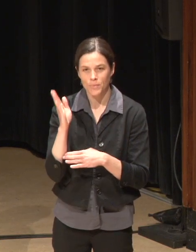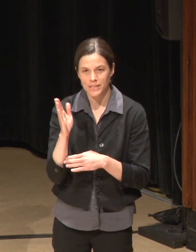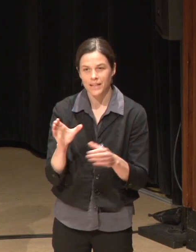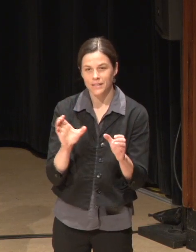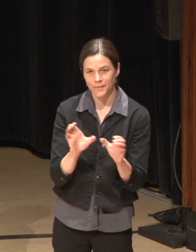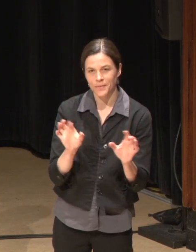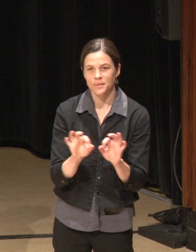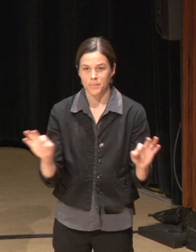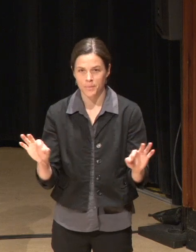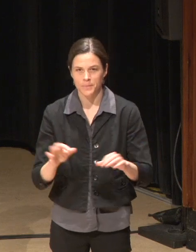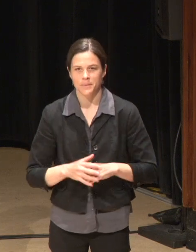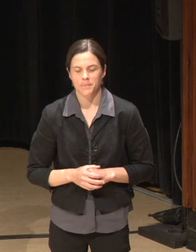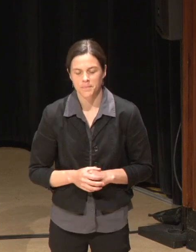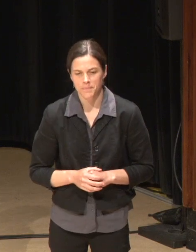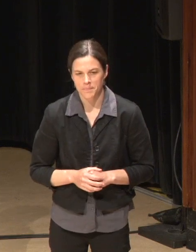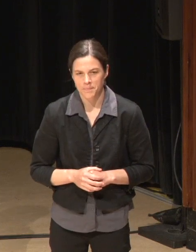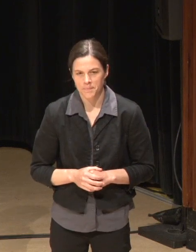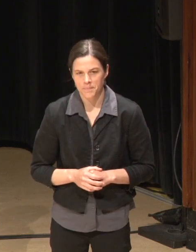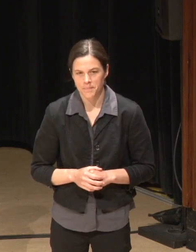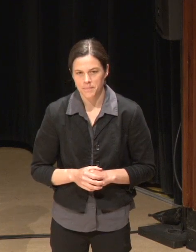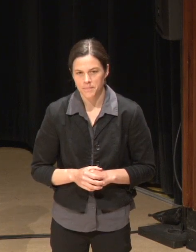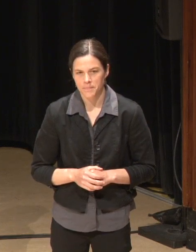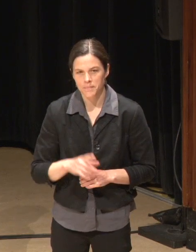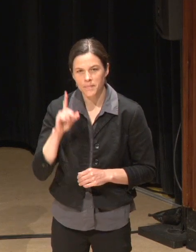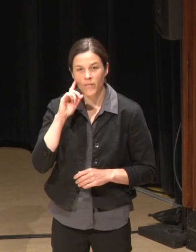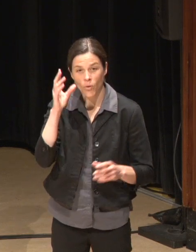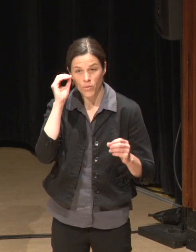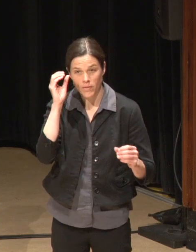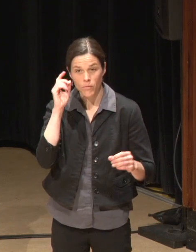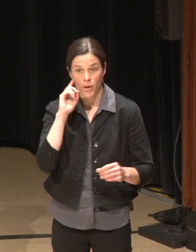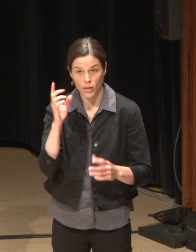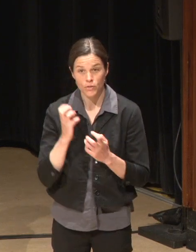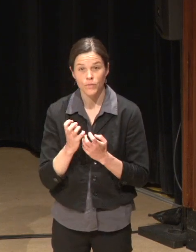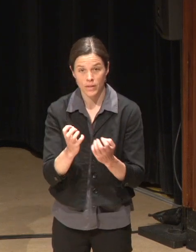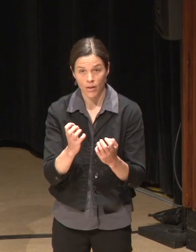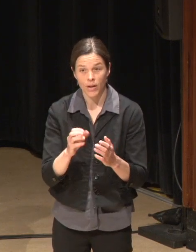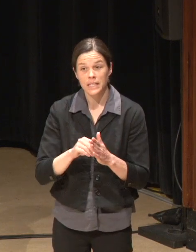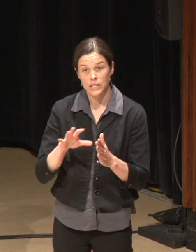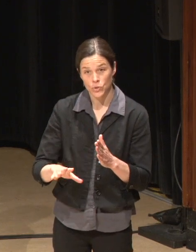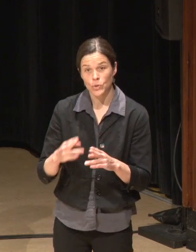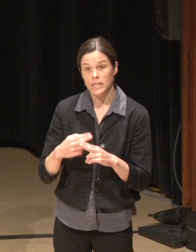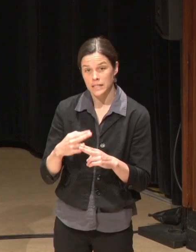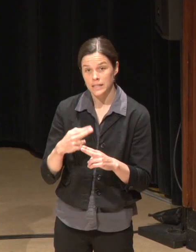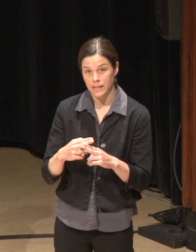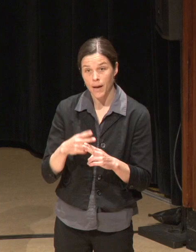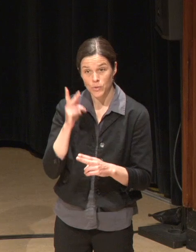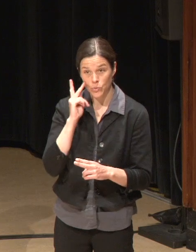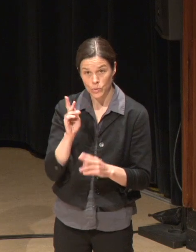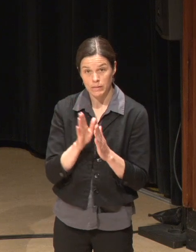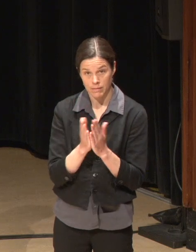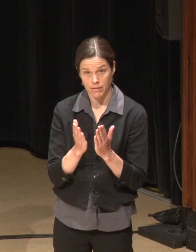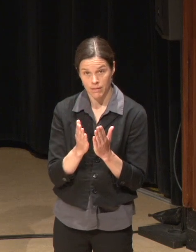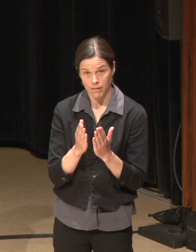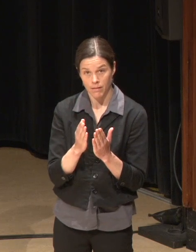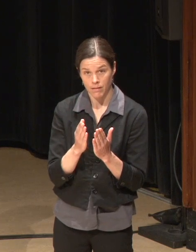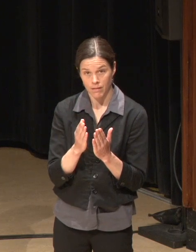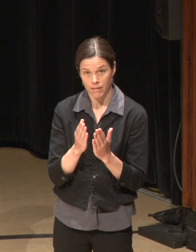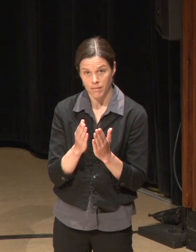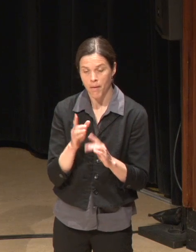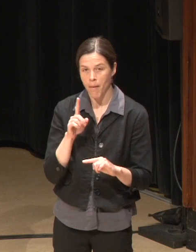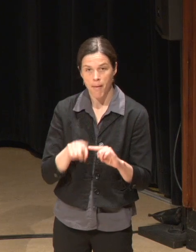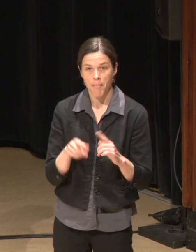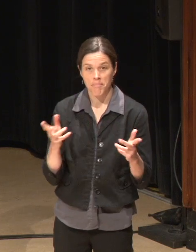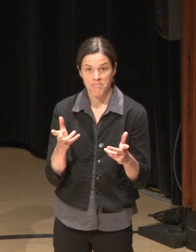and diplomas. For the information of the audience, those students whose names appear in the program but who are unable to be